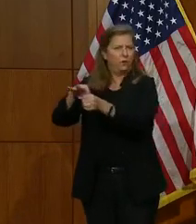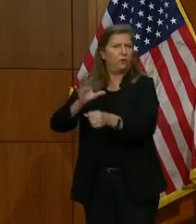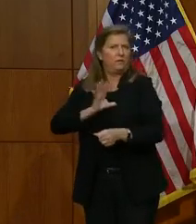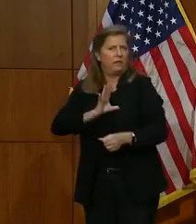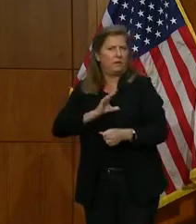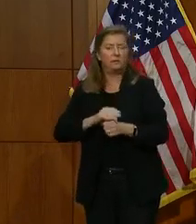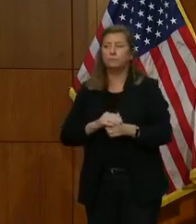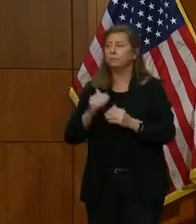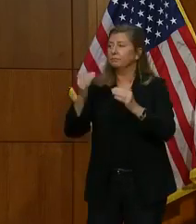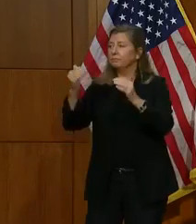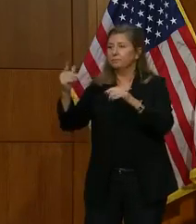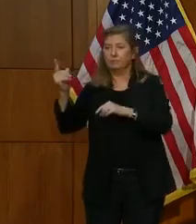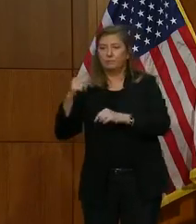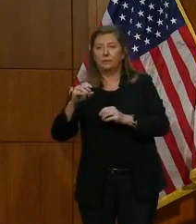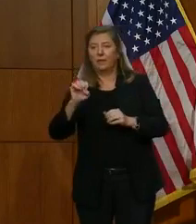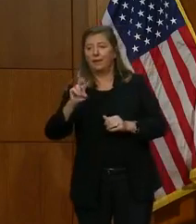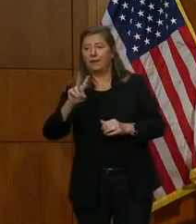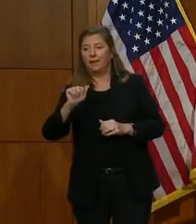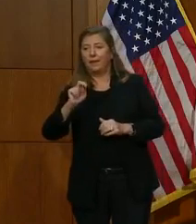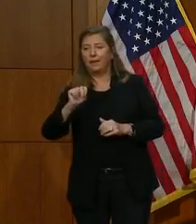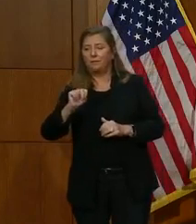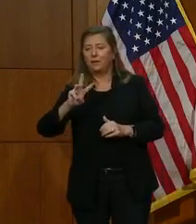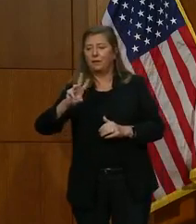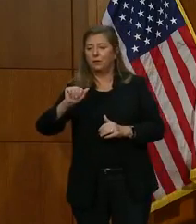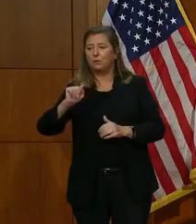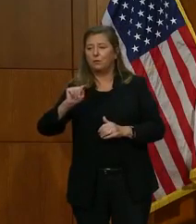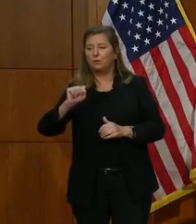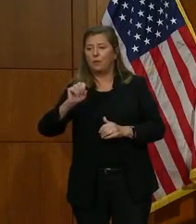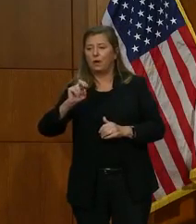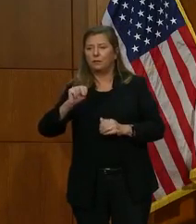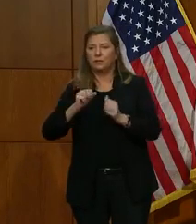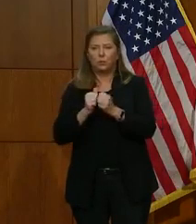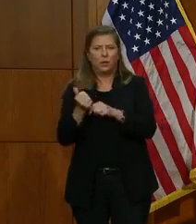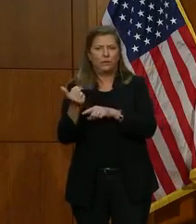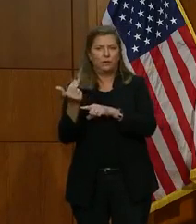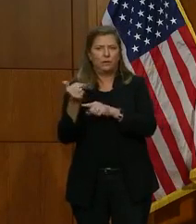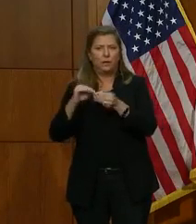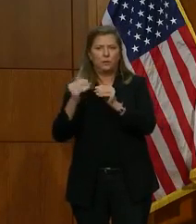Evan Watson with 13 News.